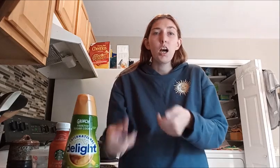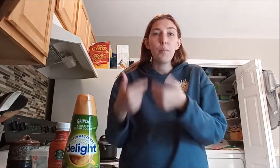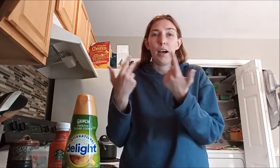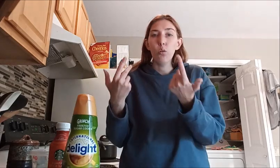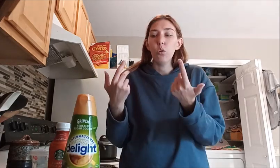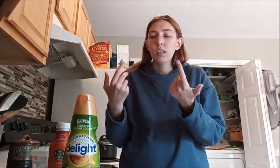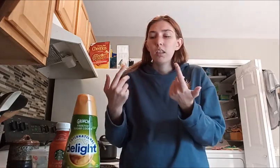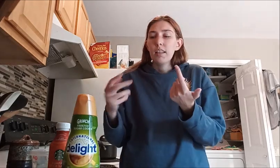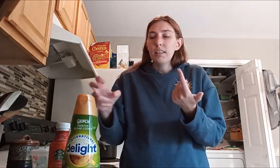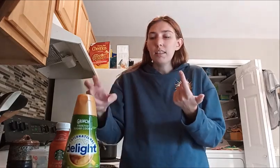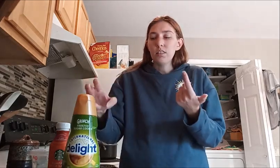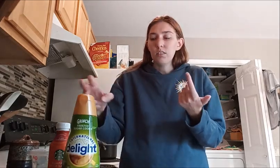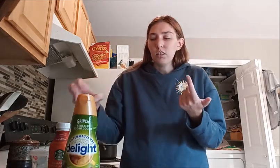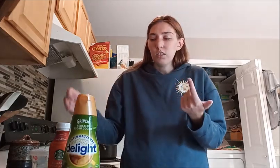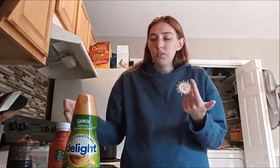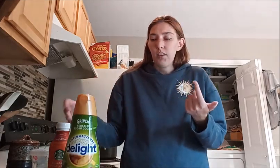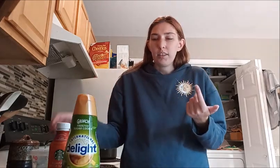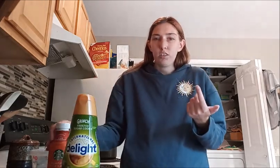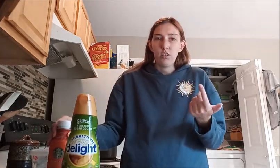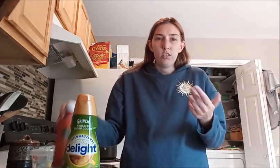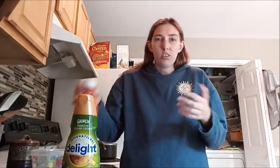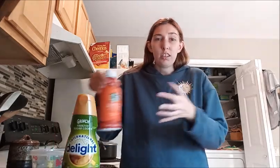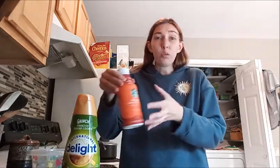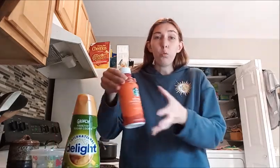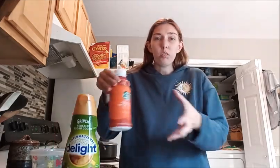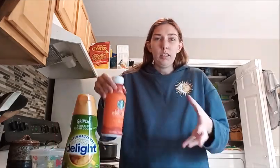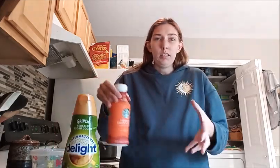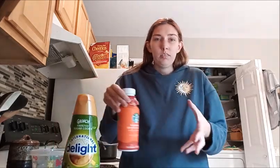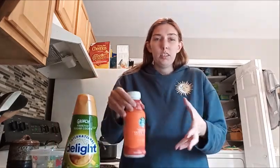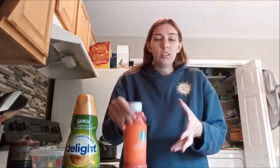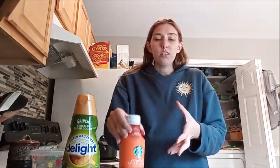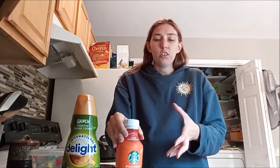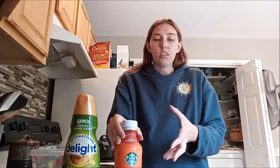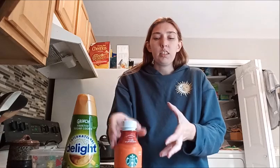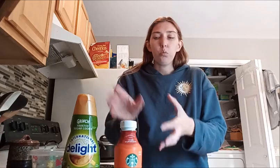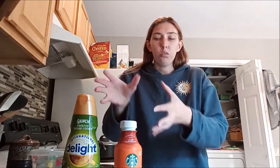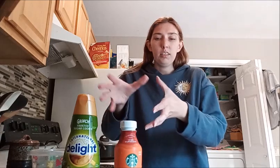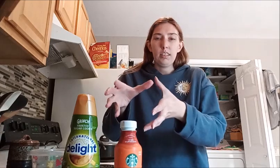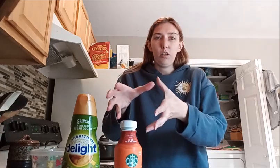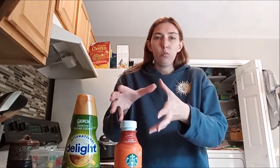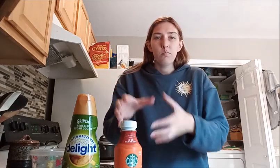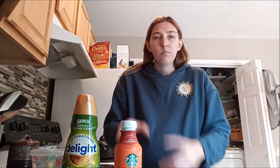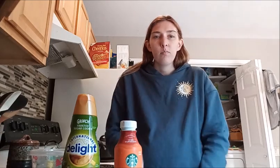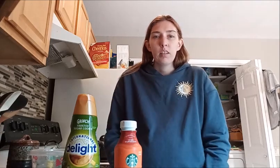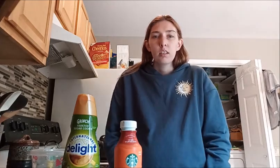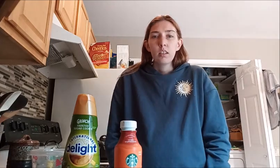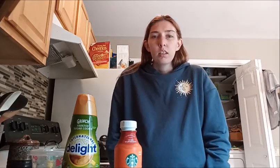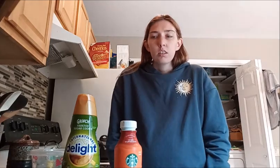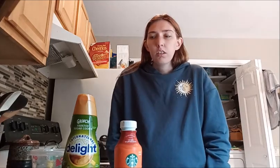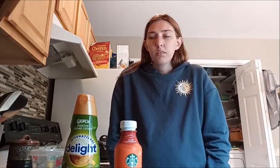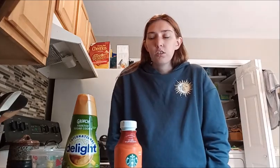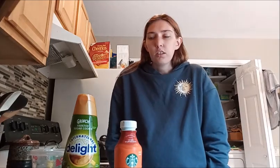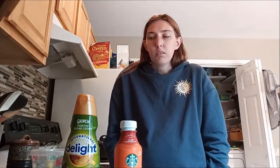come out. This literally just equaled it. It literally just equaled this out. So I'm gonna try something.